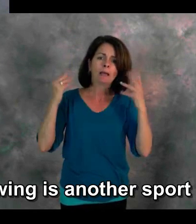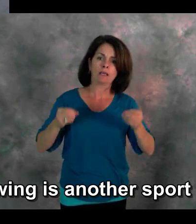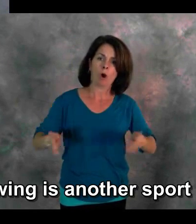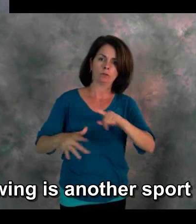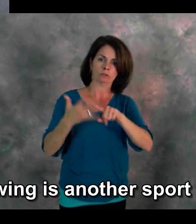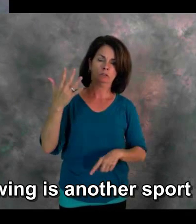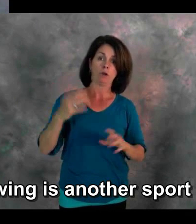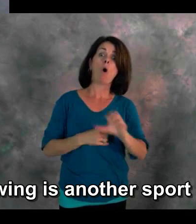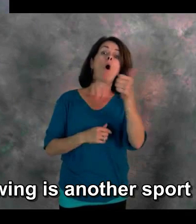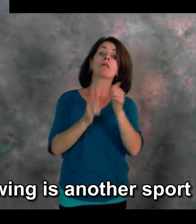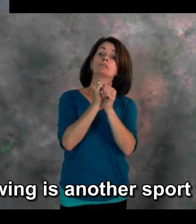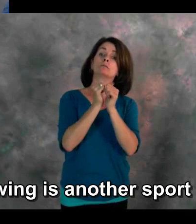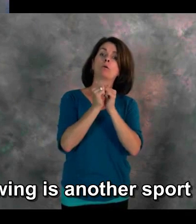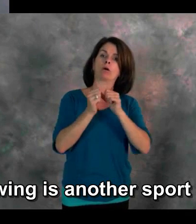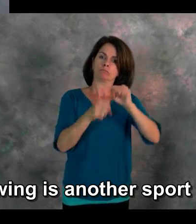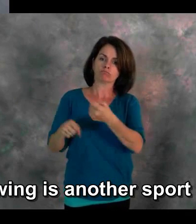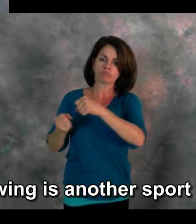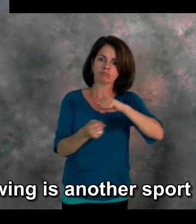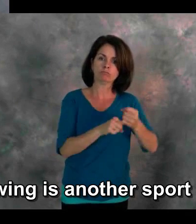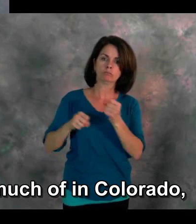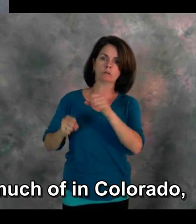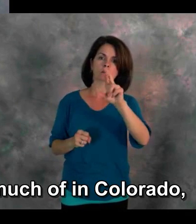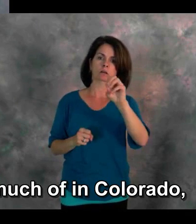Great opportunities. Rowing is another sport